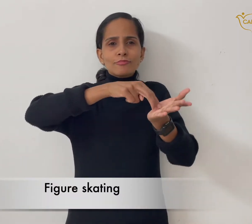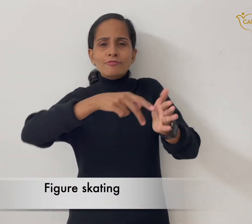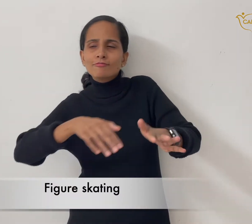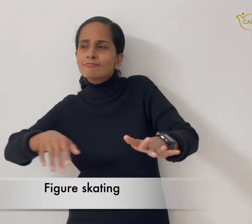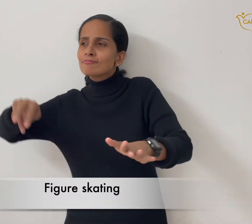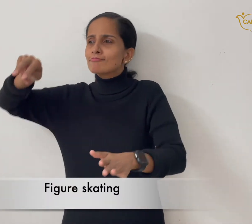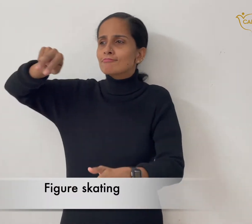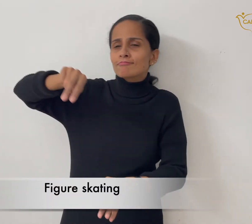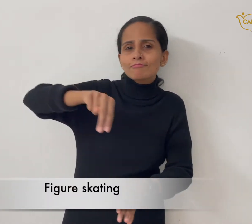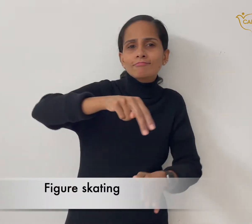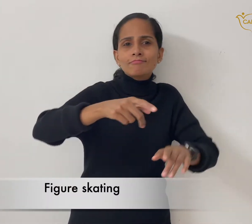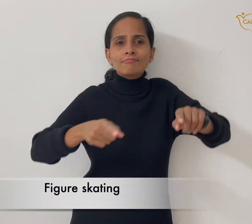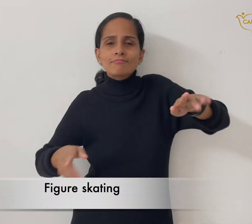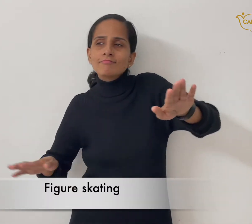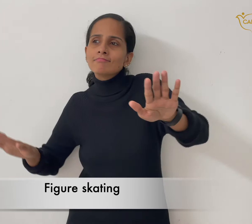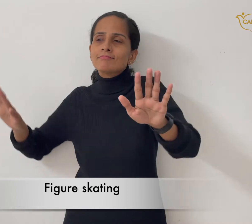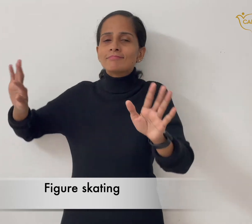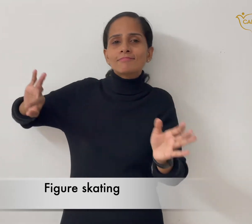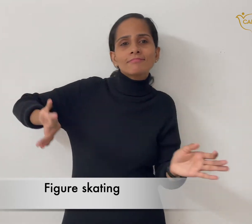Figure skating.